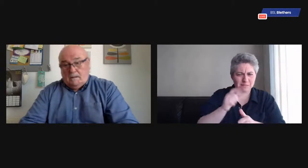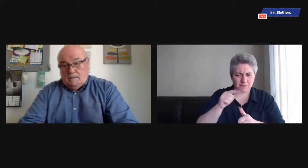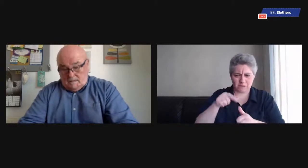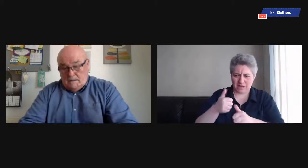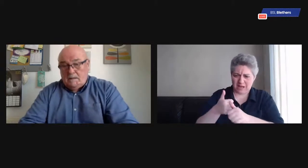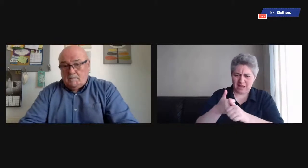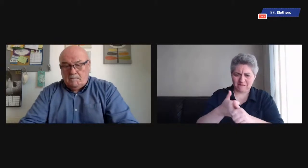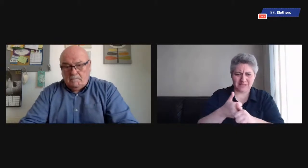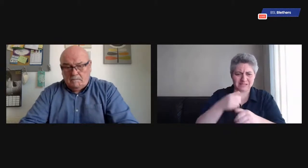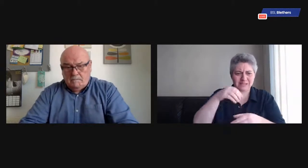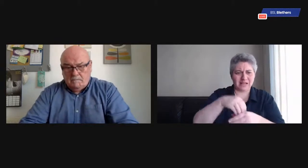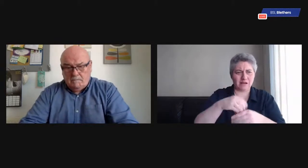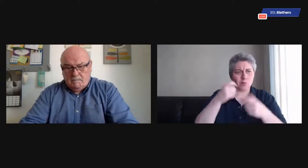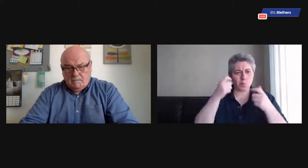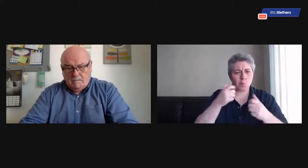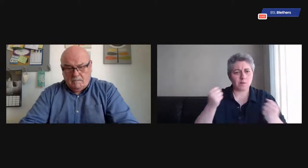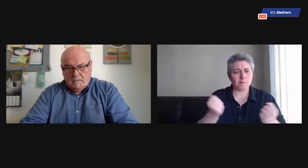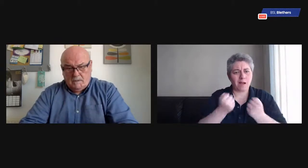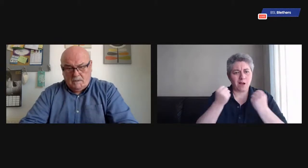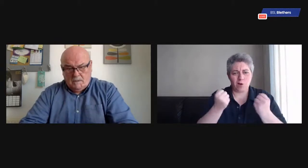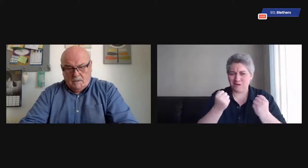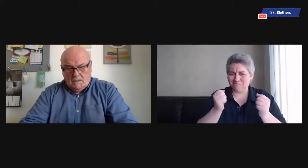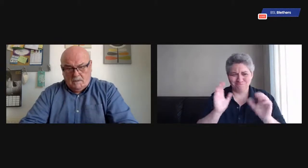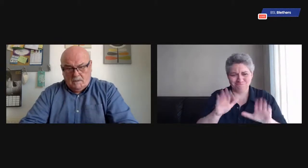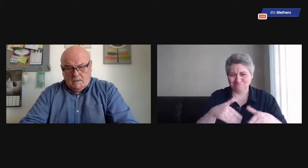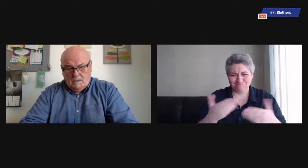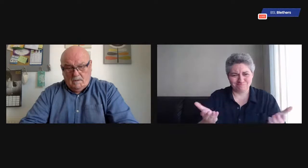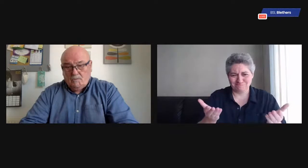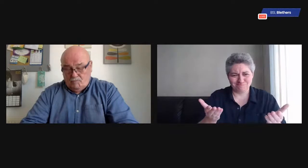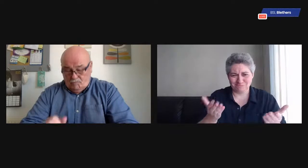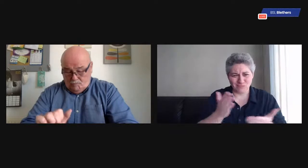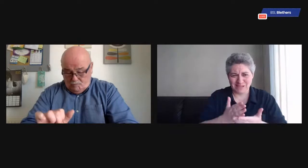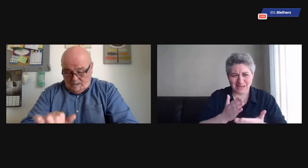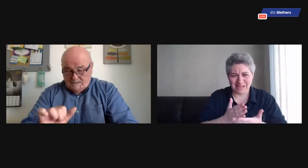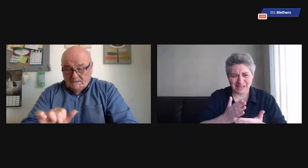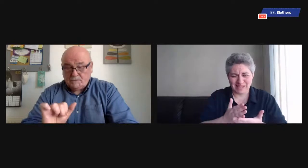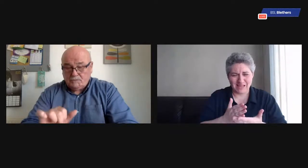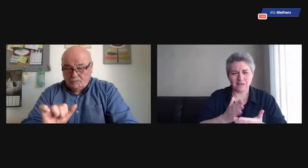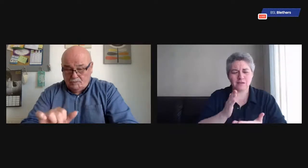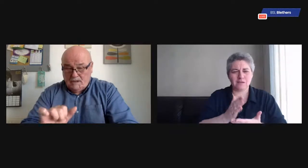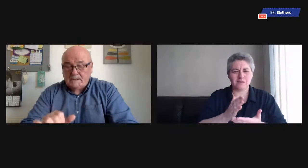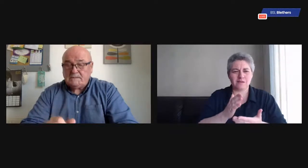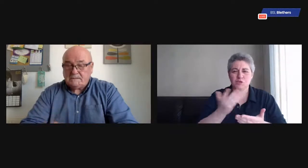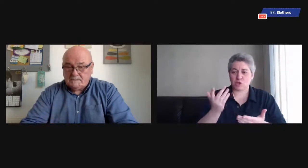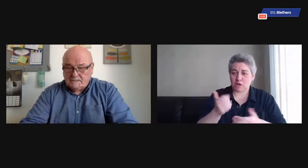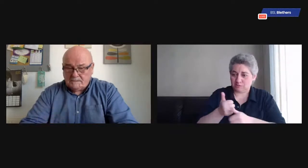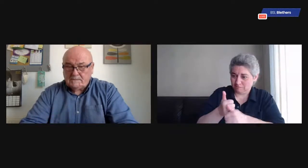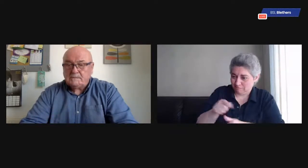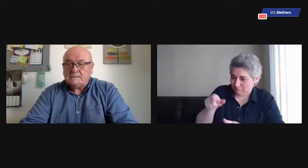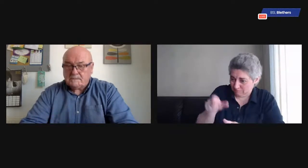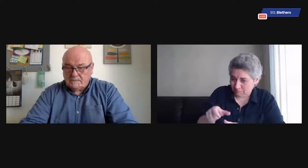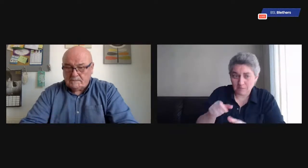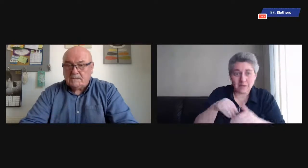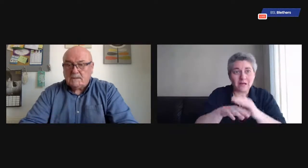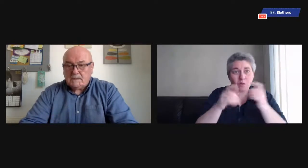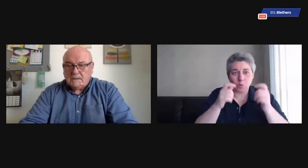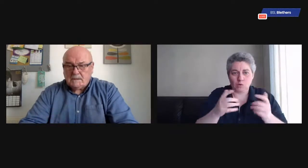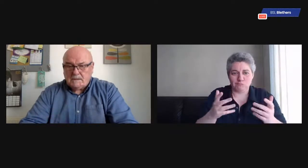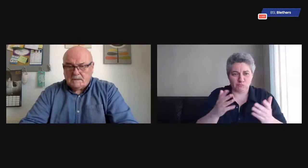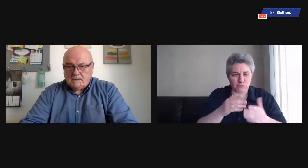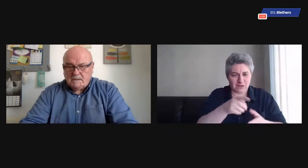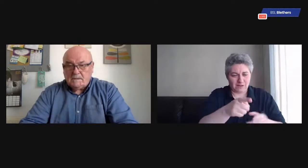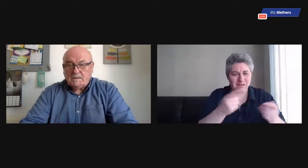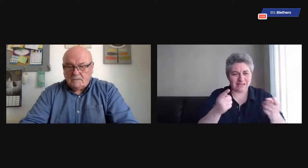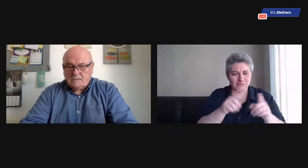and we've also got advocacy, deaf advocates, and they're there. Do they have any power? They're